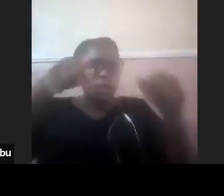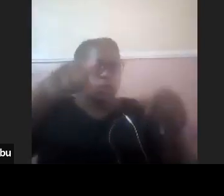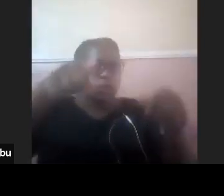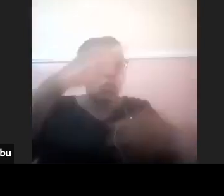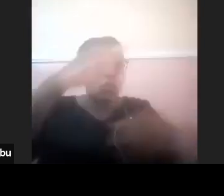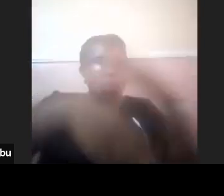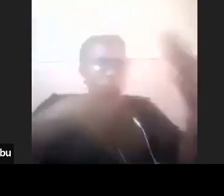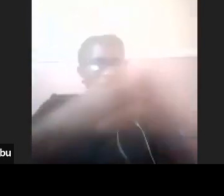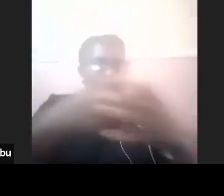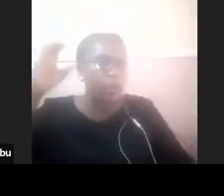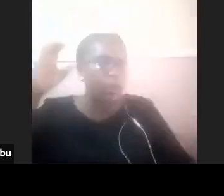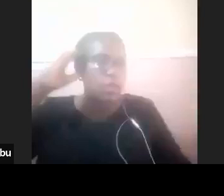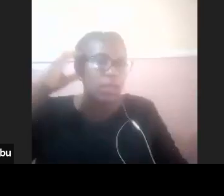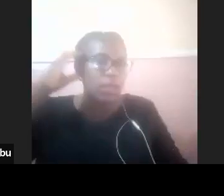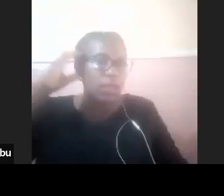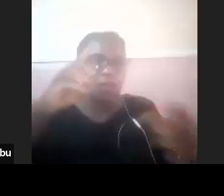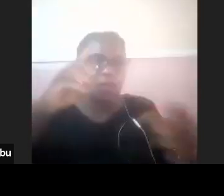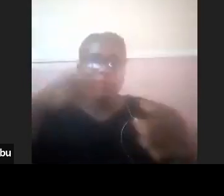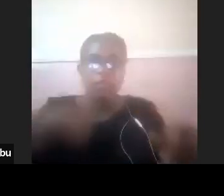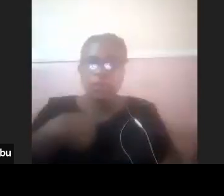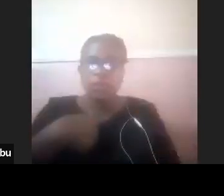Let me look at the chat.